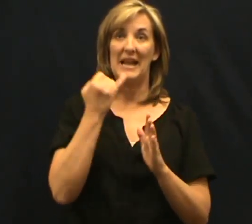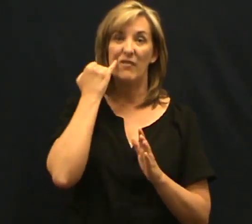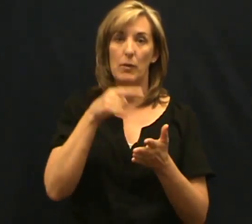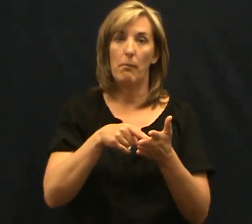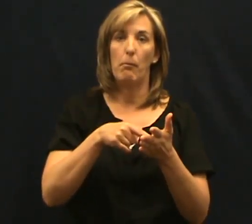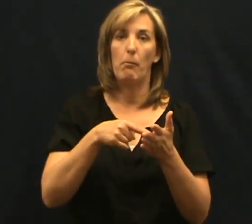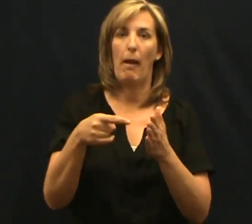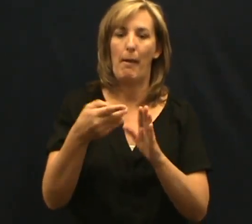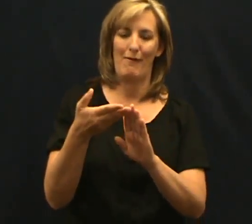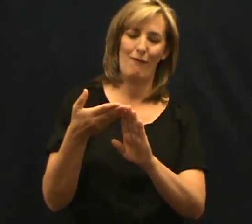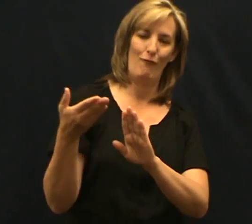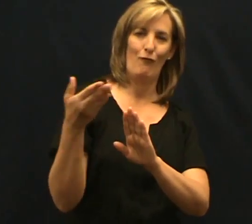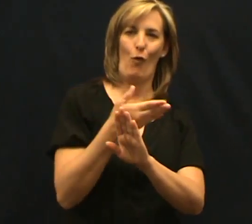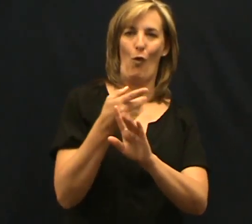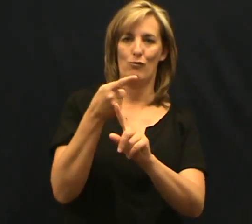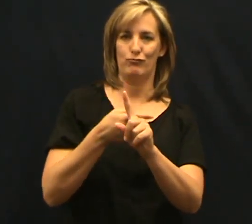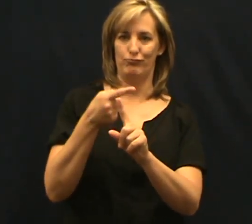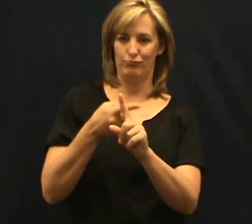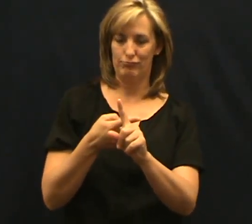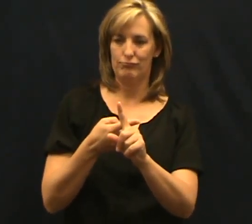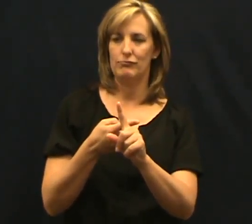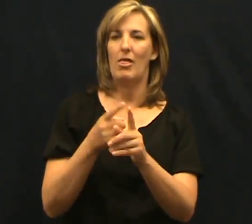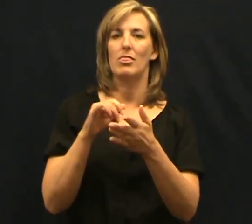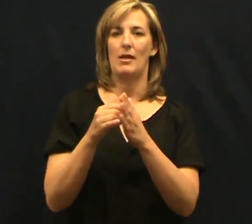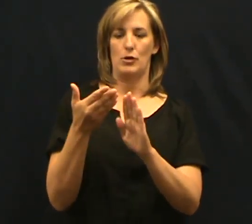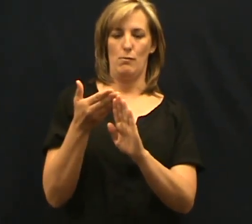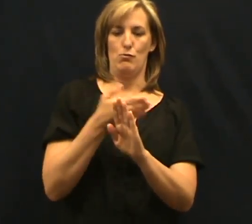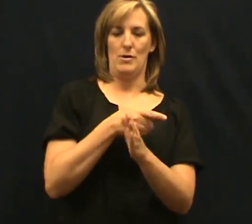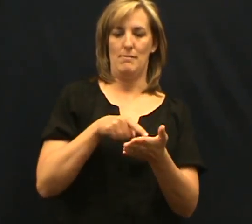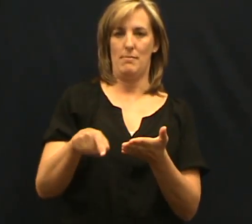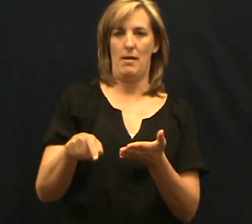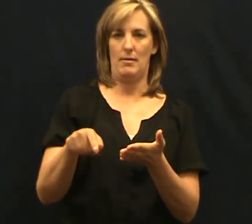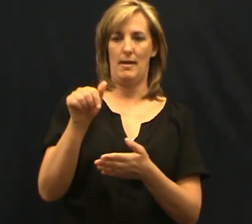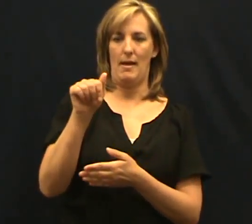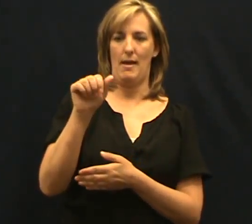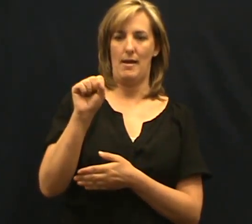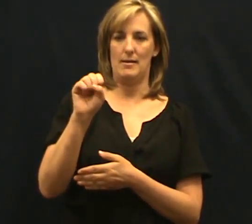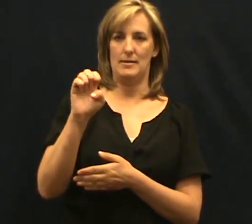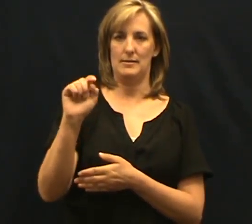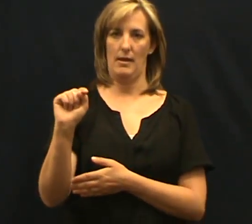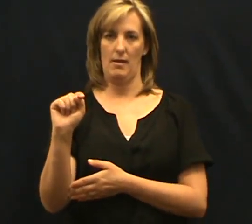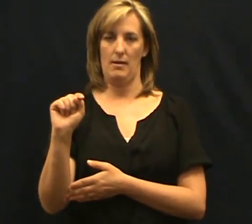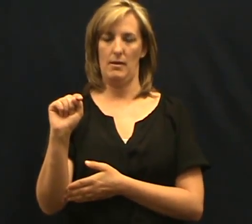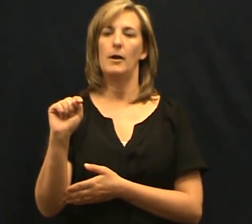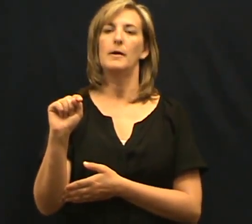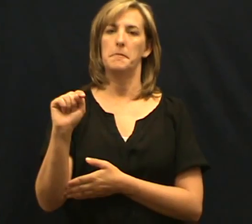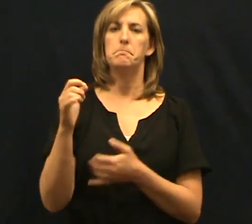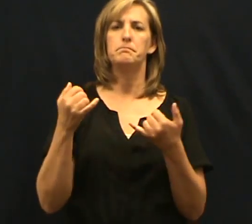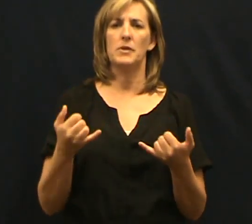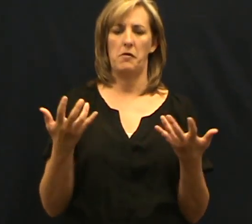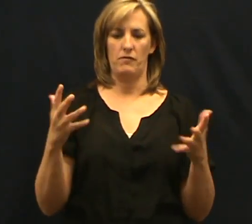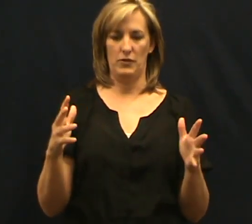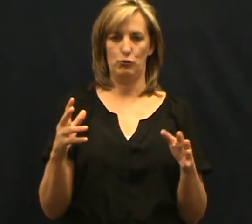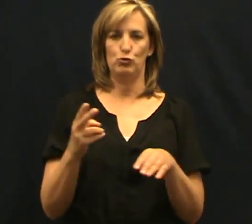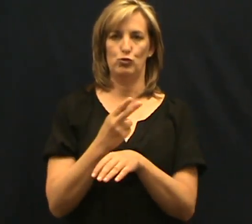recorded a prepaid asset. Now, let's say we use up some of those benefits over the month. We've